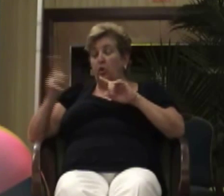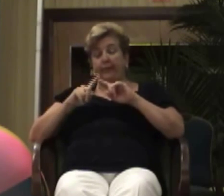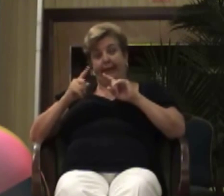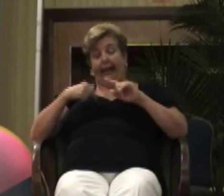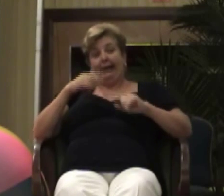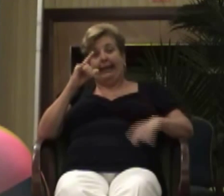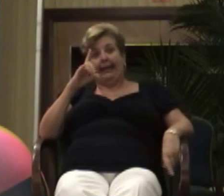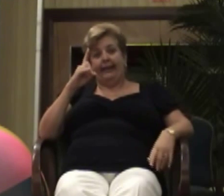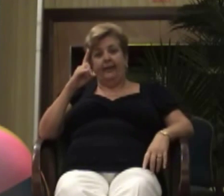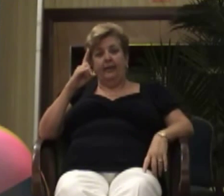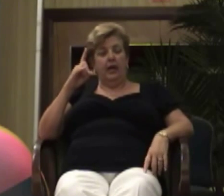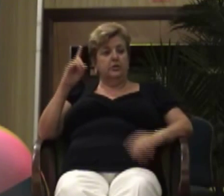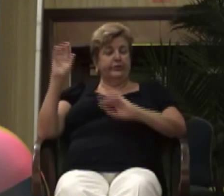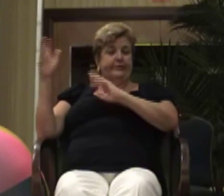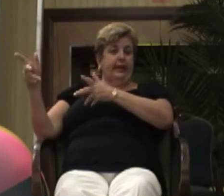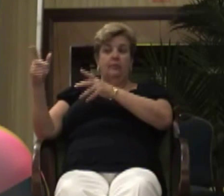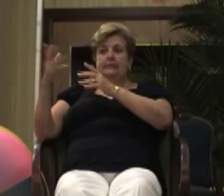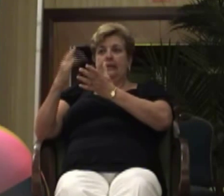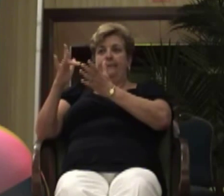jumped up and left him in the middle of a sentence.